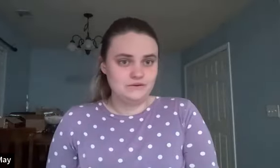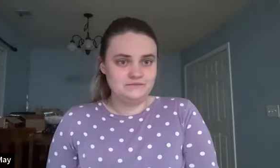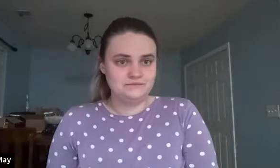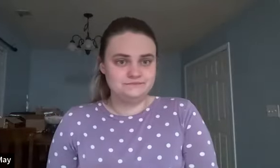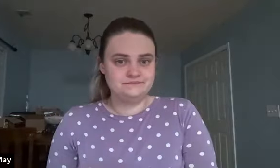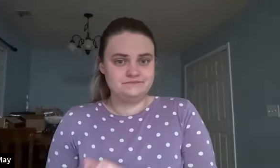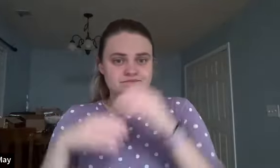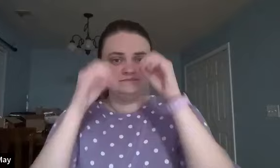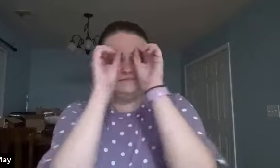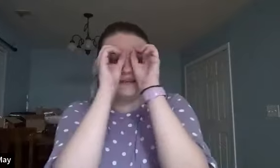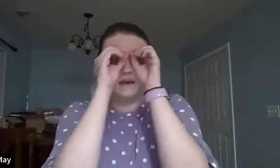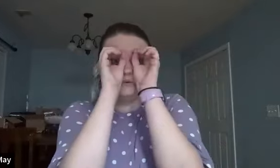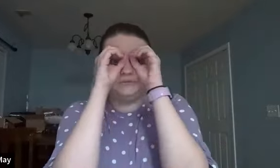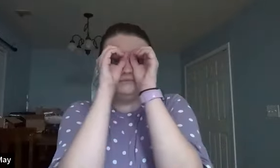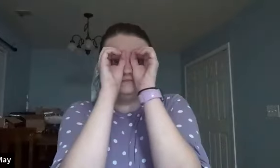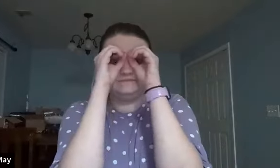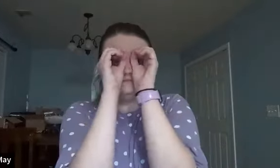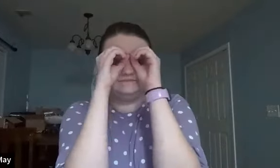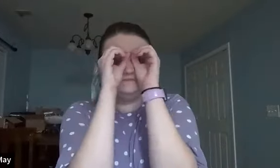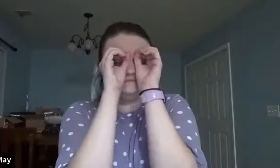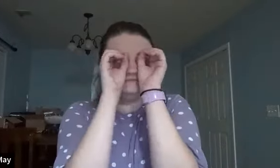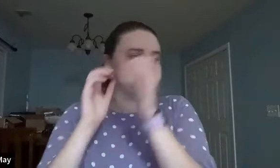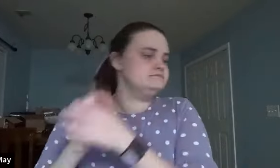Owl. Owl.